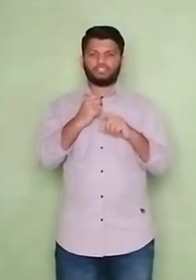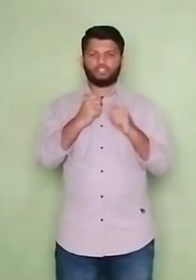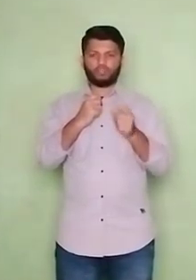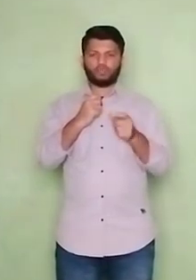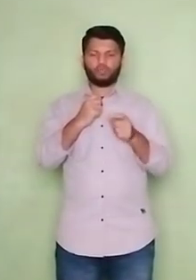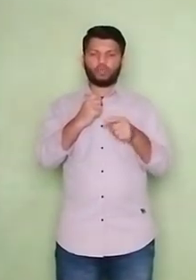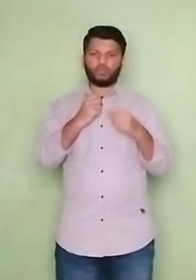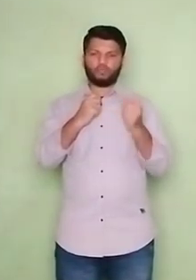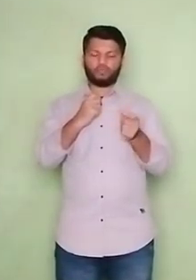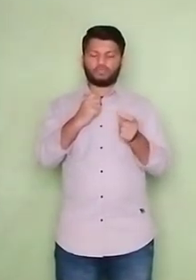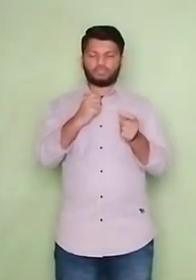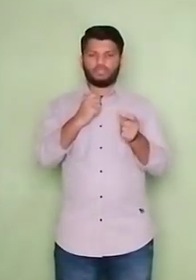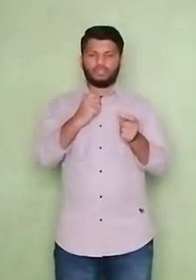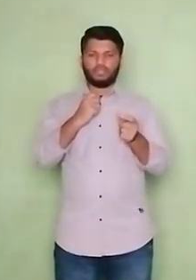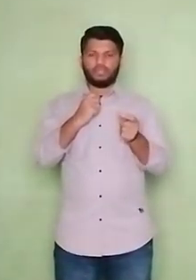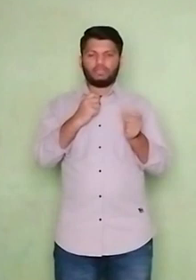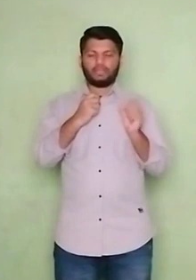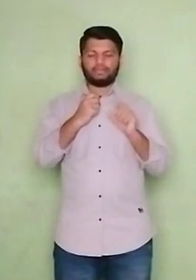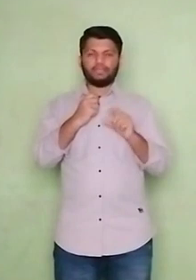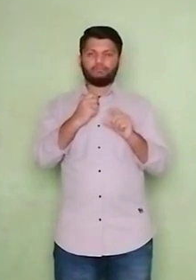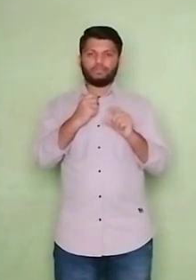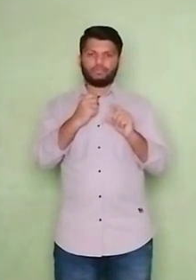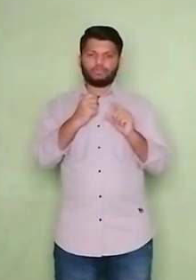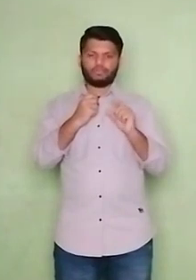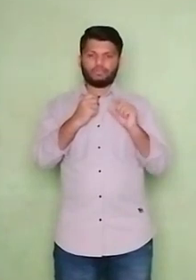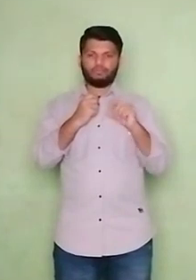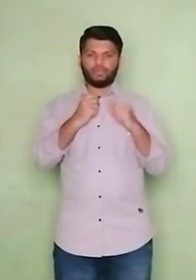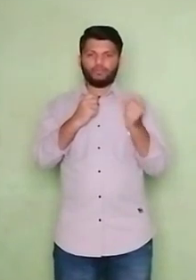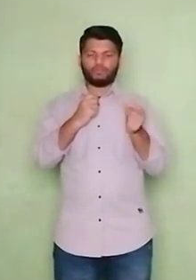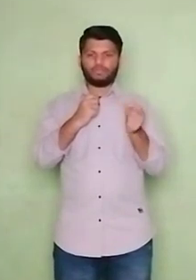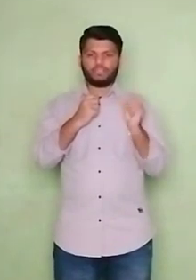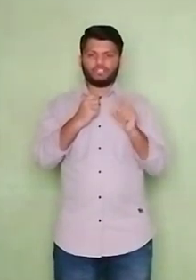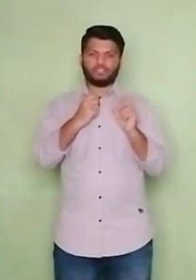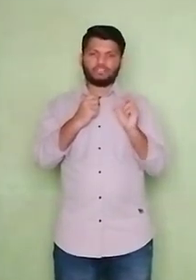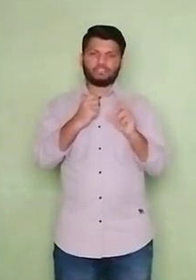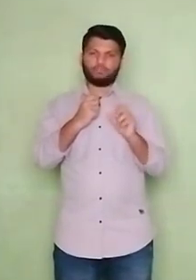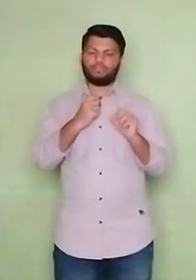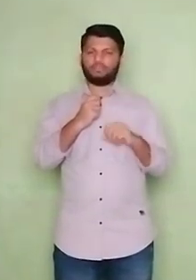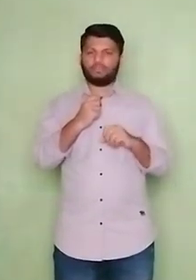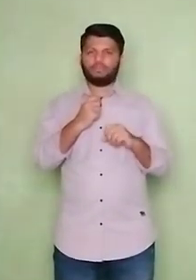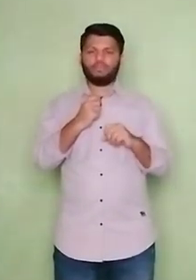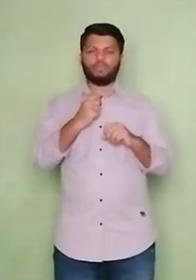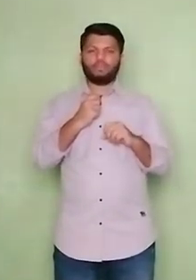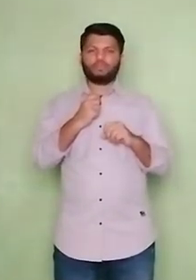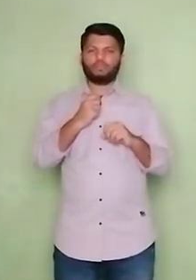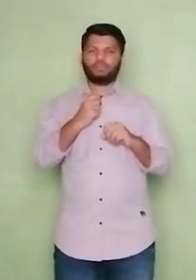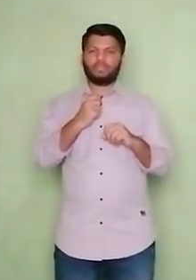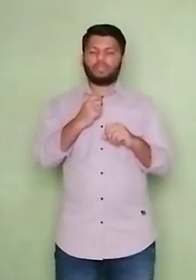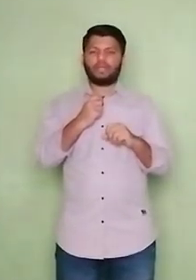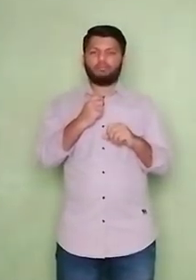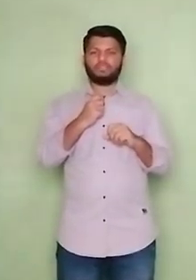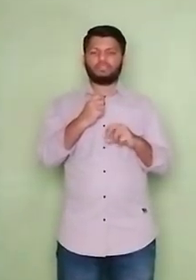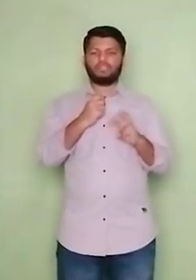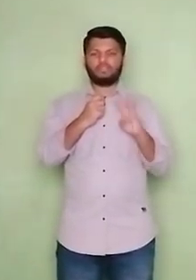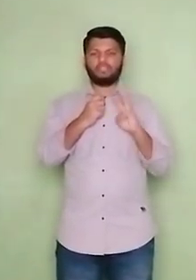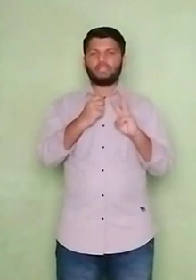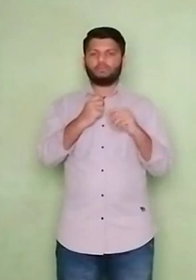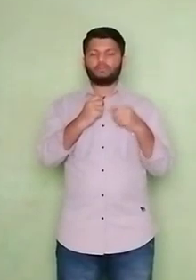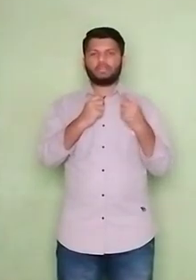is true or false, that time we use conditional statement. So there are basically three types of